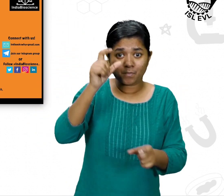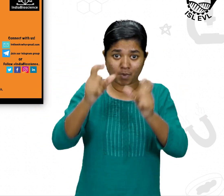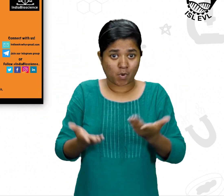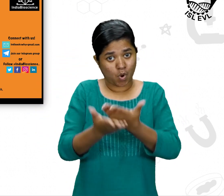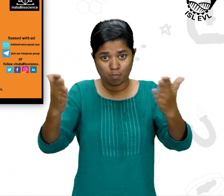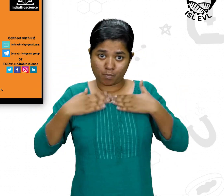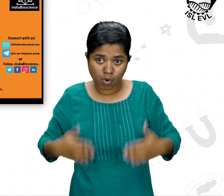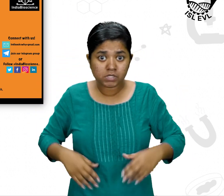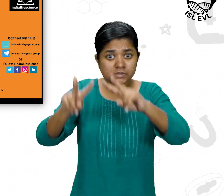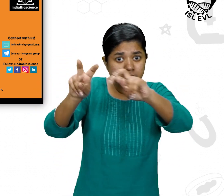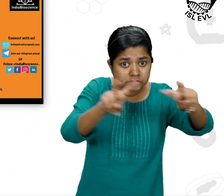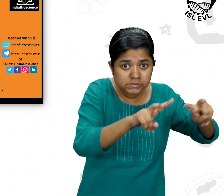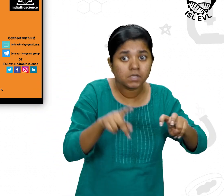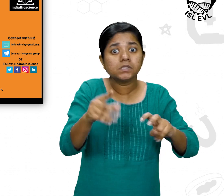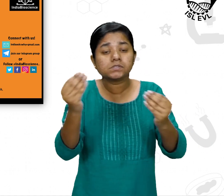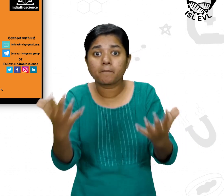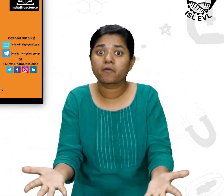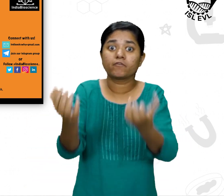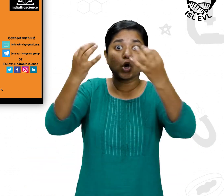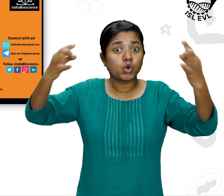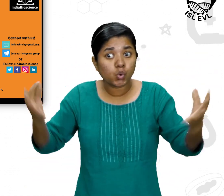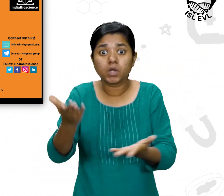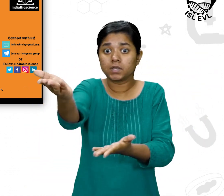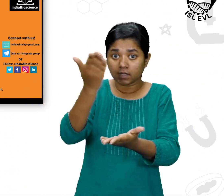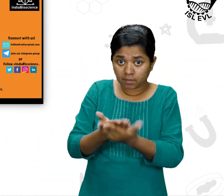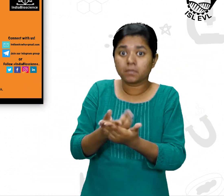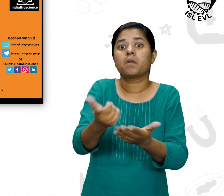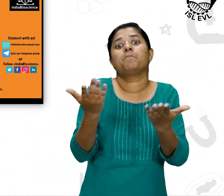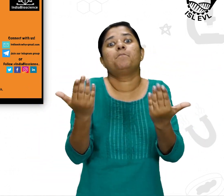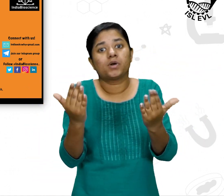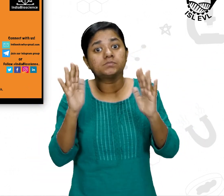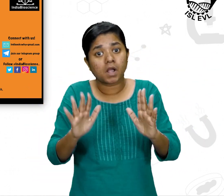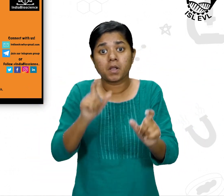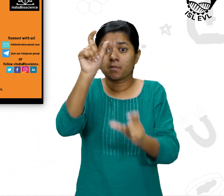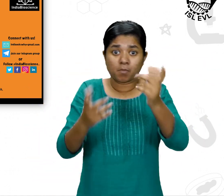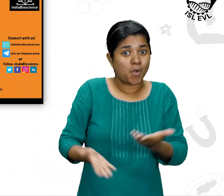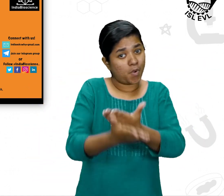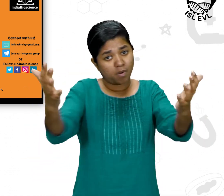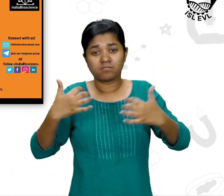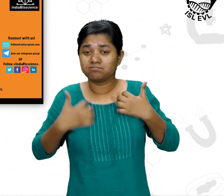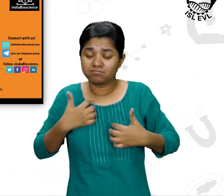before. So, Stay curious and ask questions.